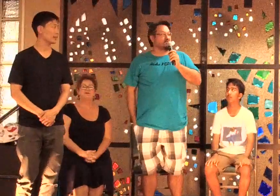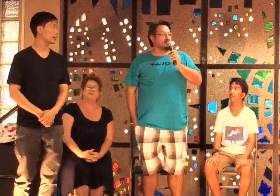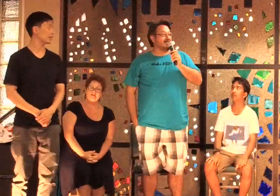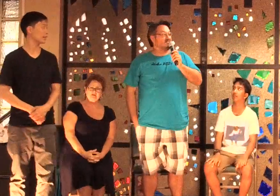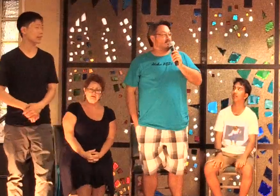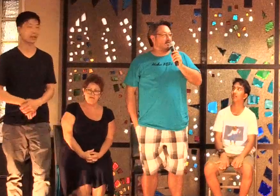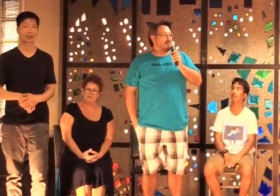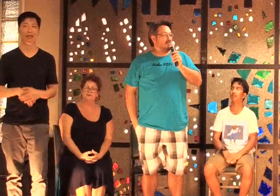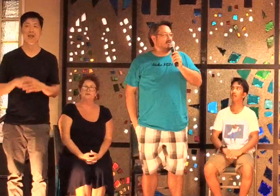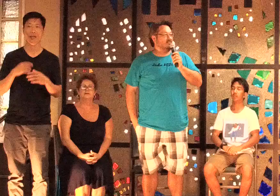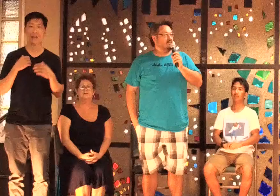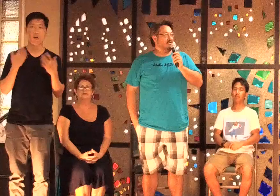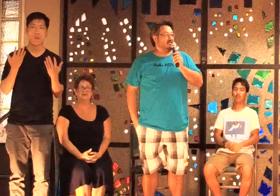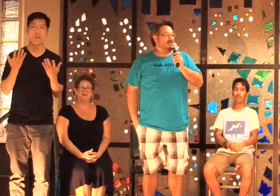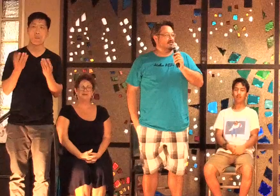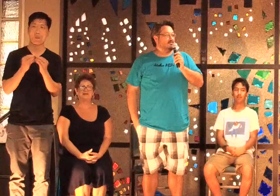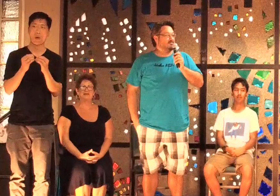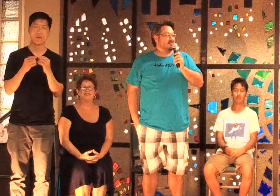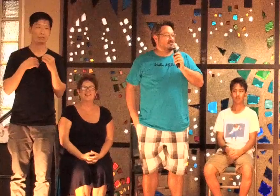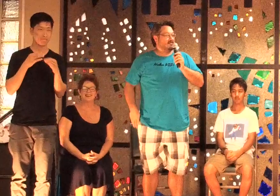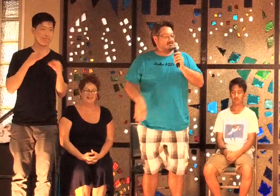I kind of want to expand on